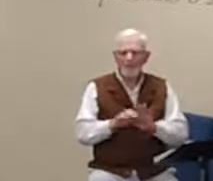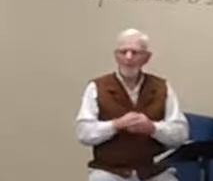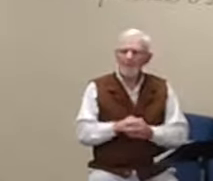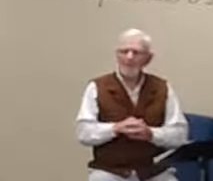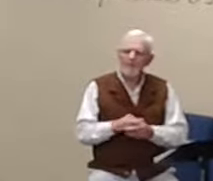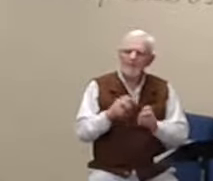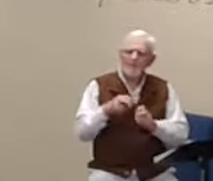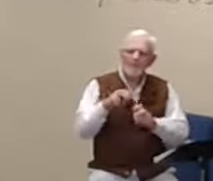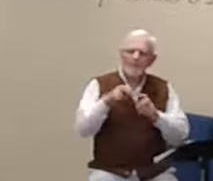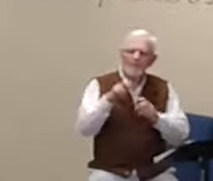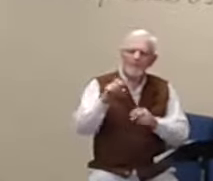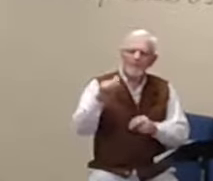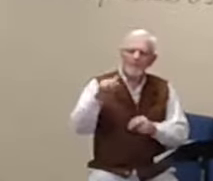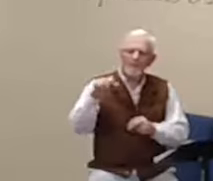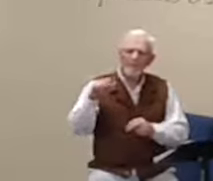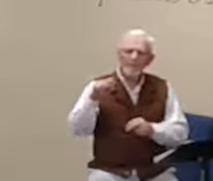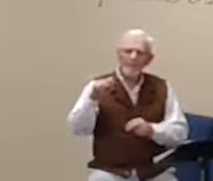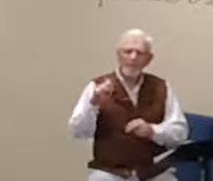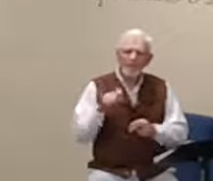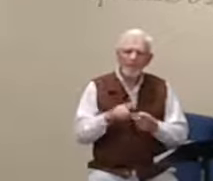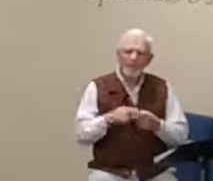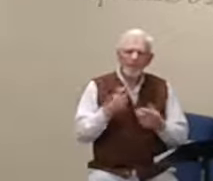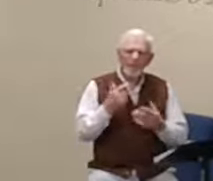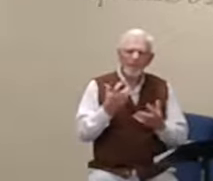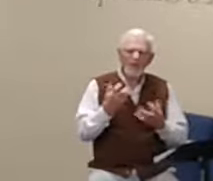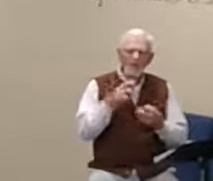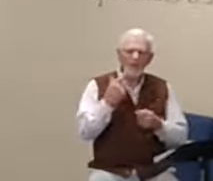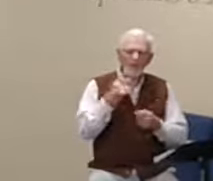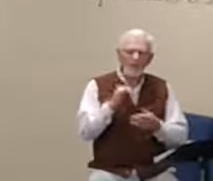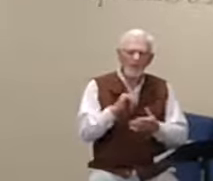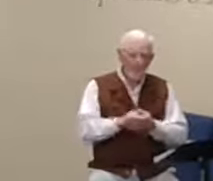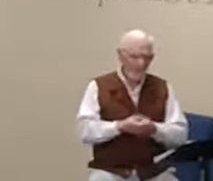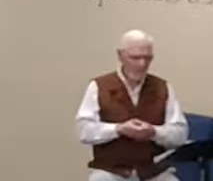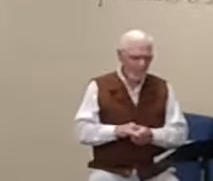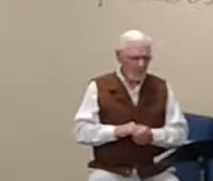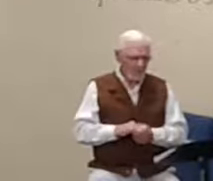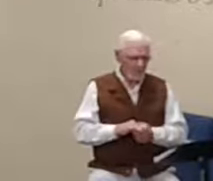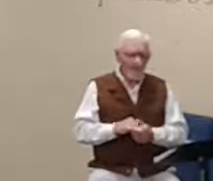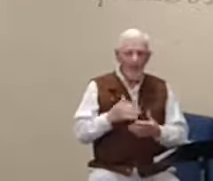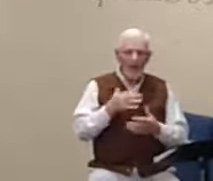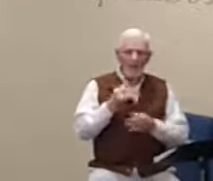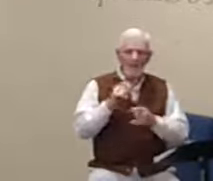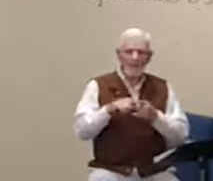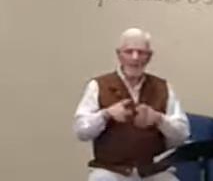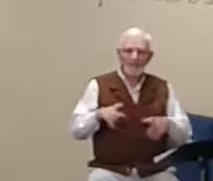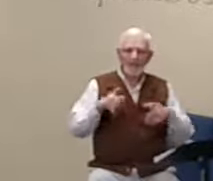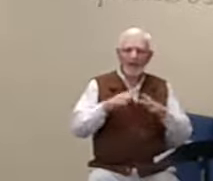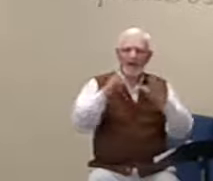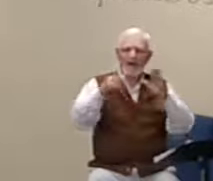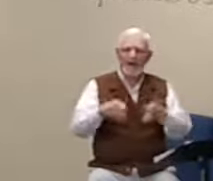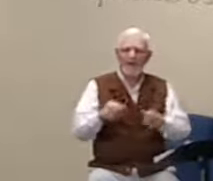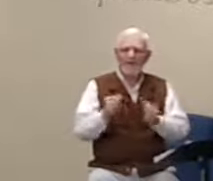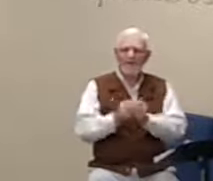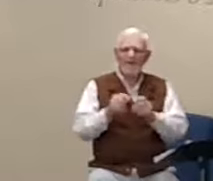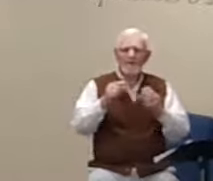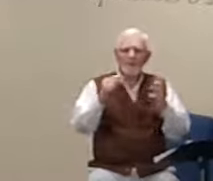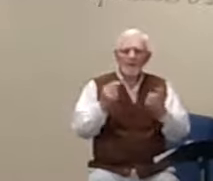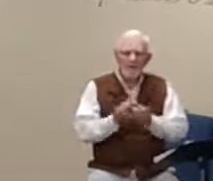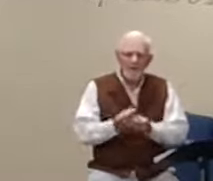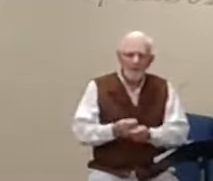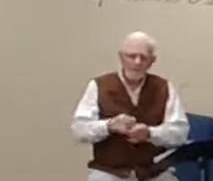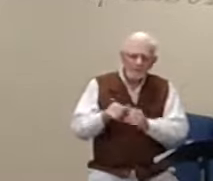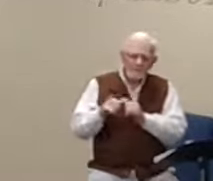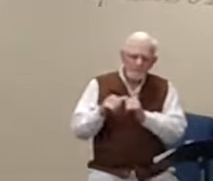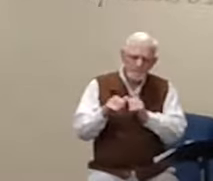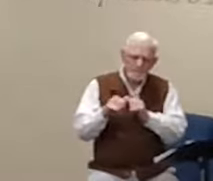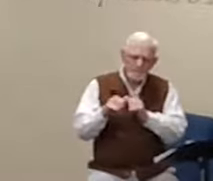state to state, and raise your kids in a van. I mean, who really wants to do that? You know, I like to live in a house with deep roots, you know, I like stability.